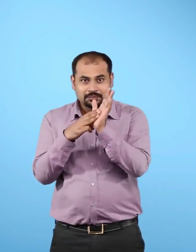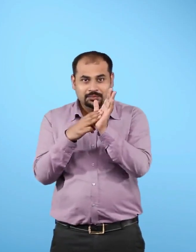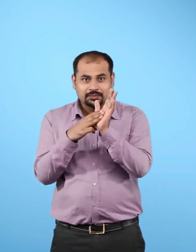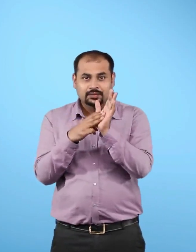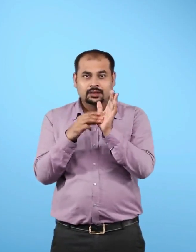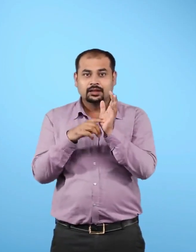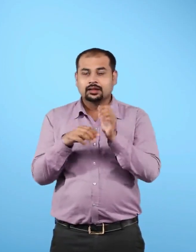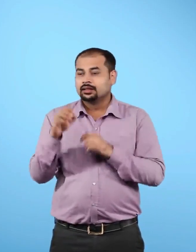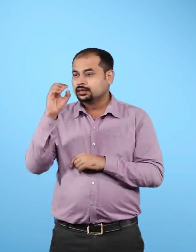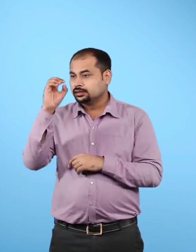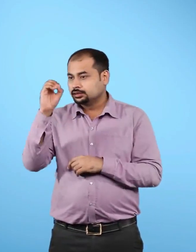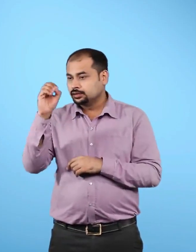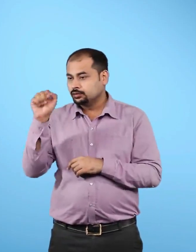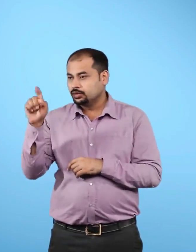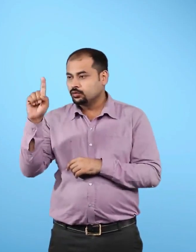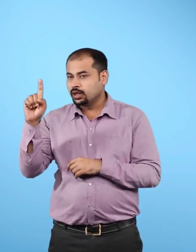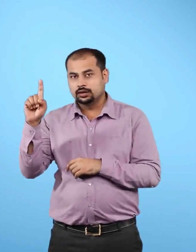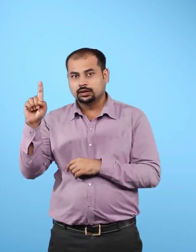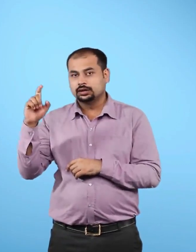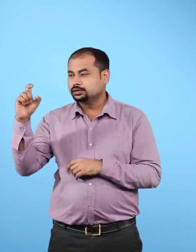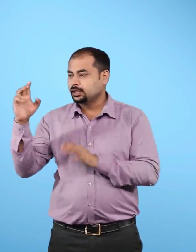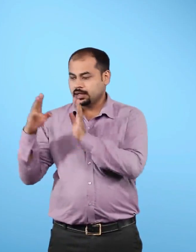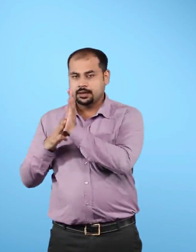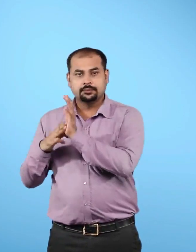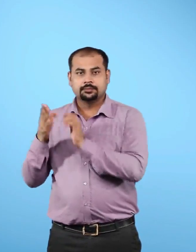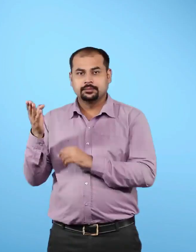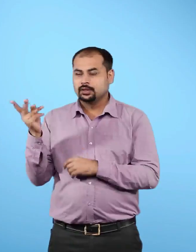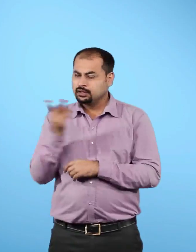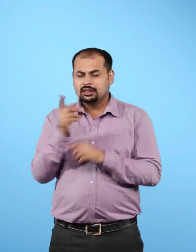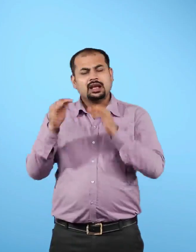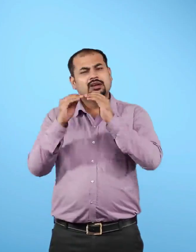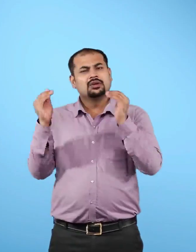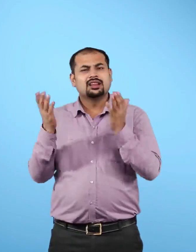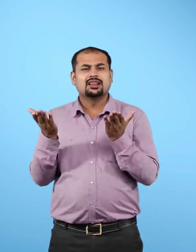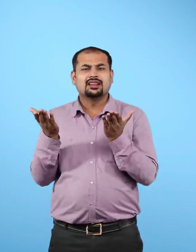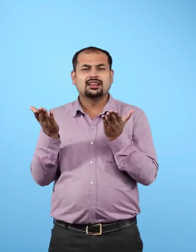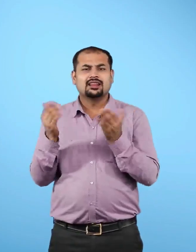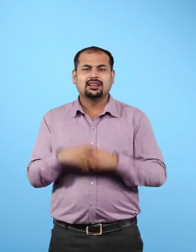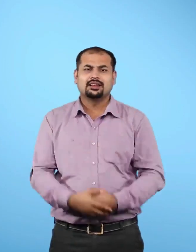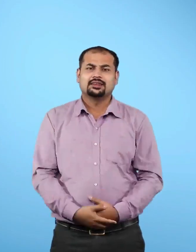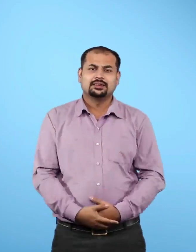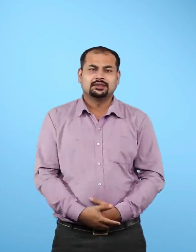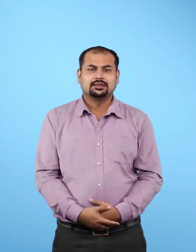0.1 centimeter. 1 millimeter is the same as 0.1